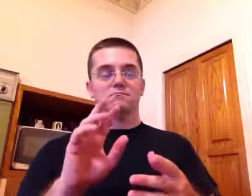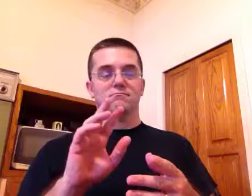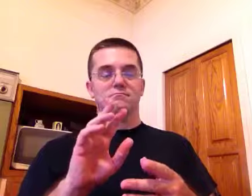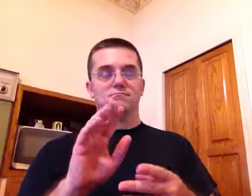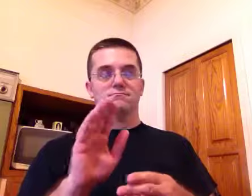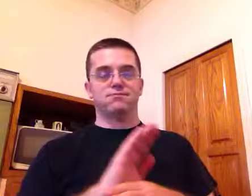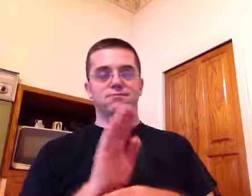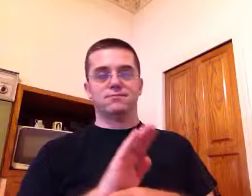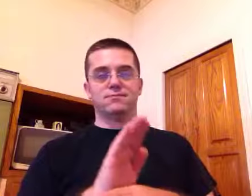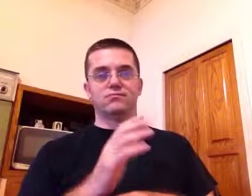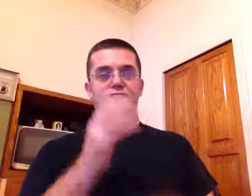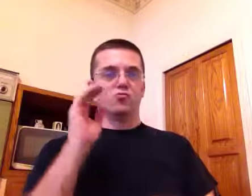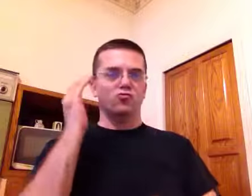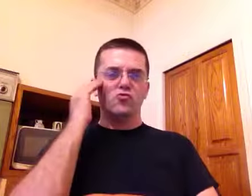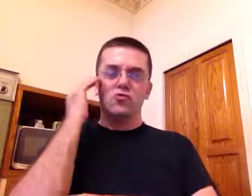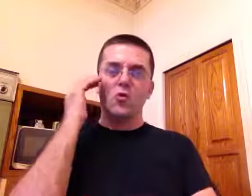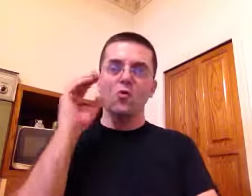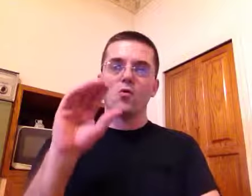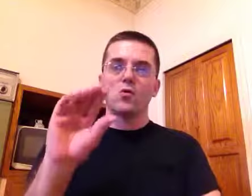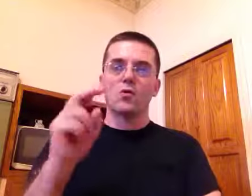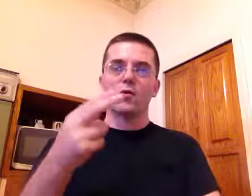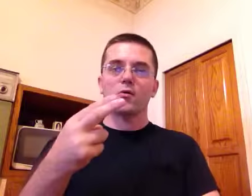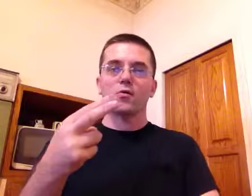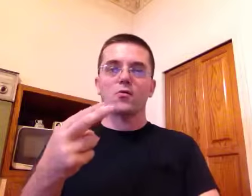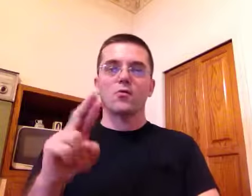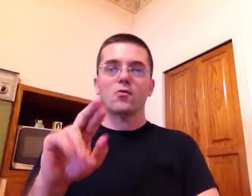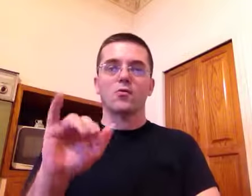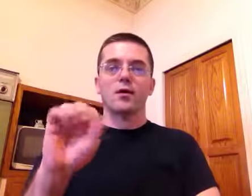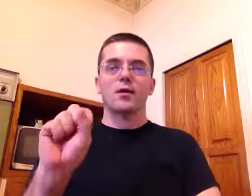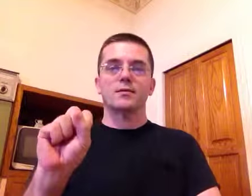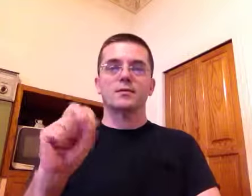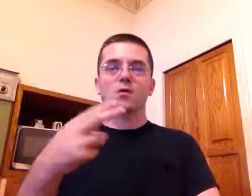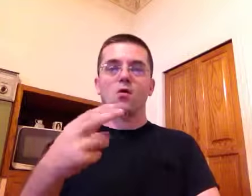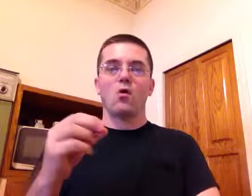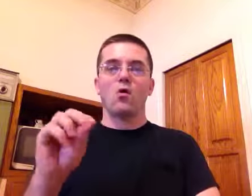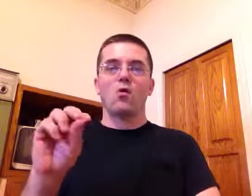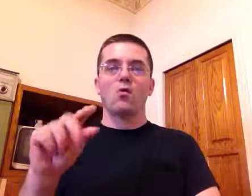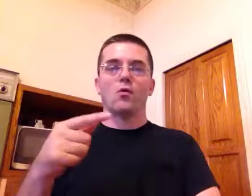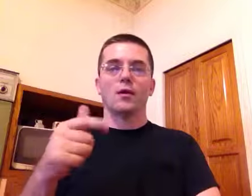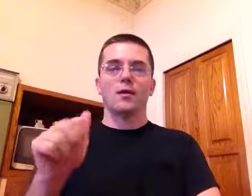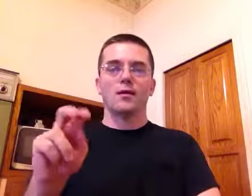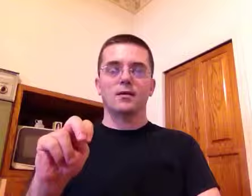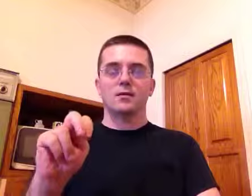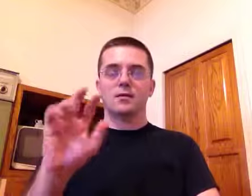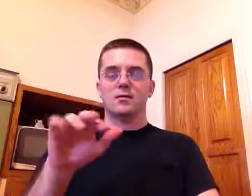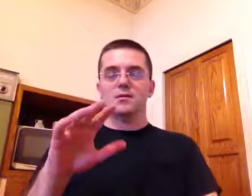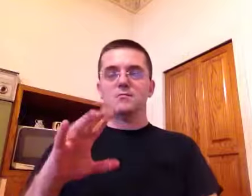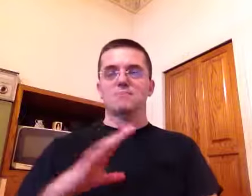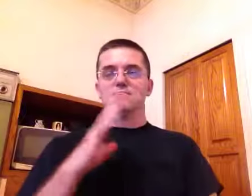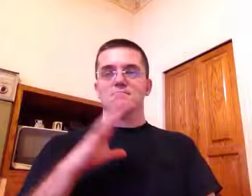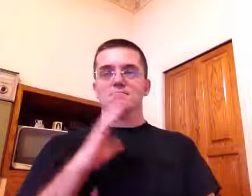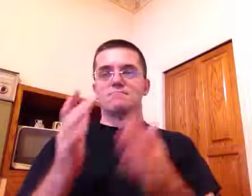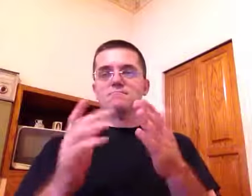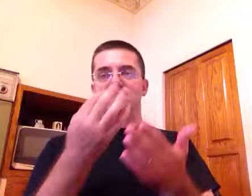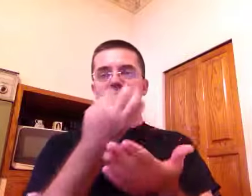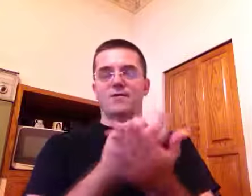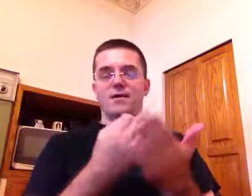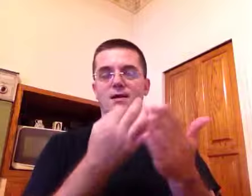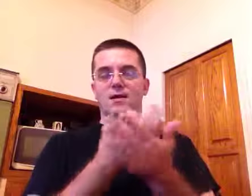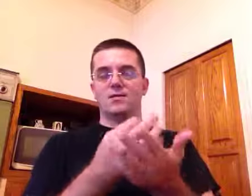Hogan, one of our top financial counselors here, he leads our counselor training, does a whole section in the real